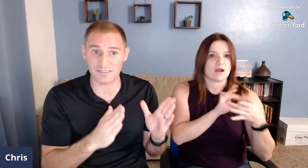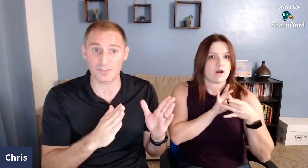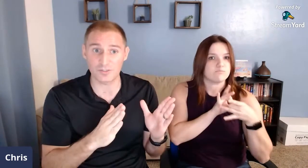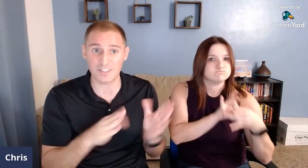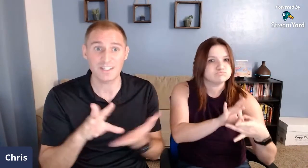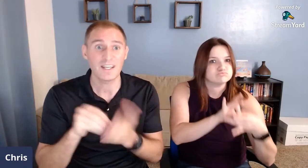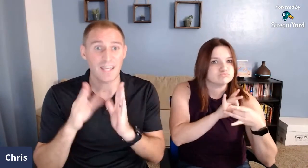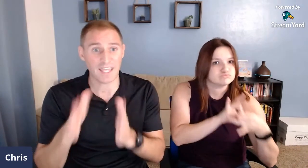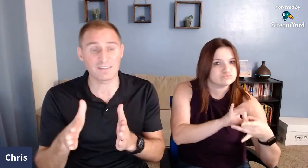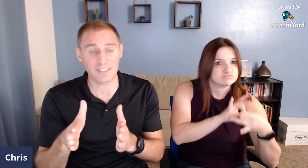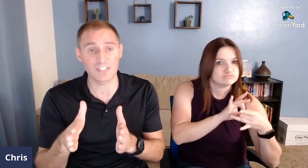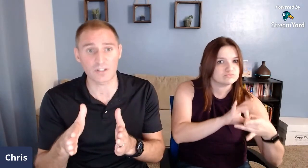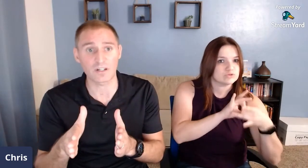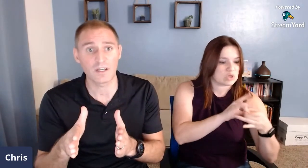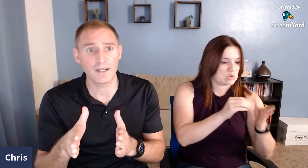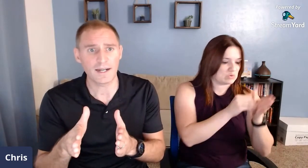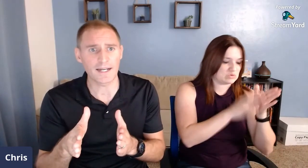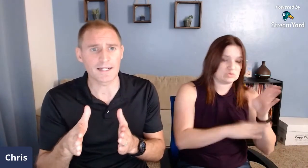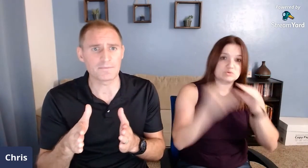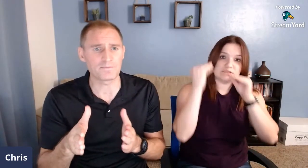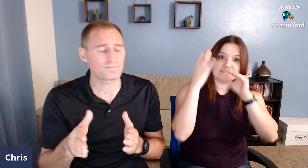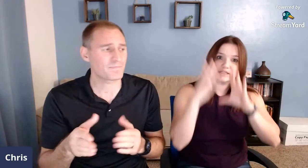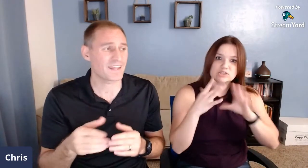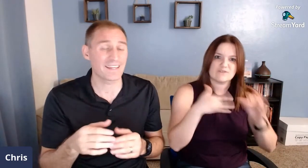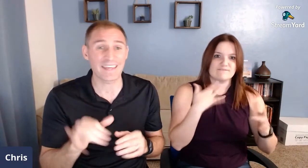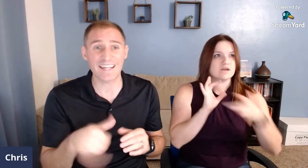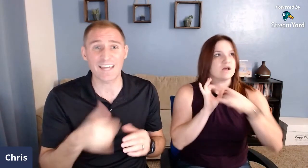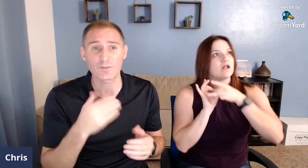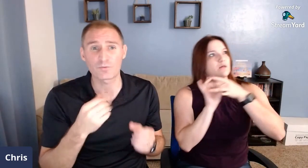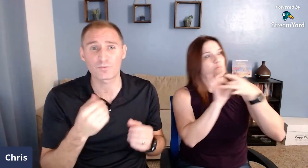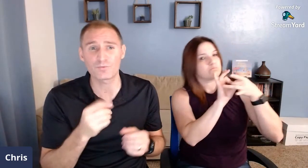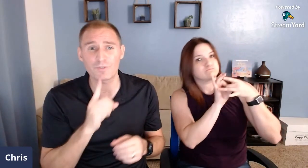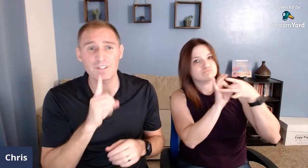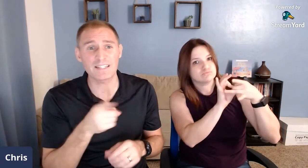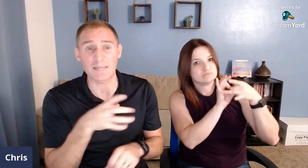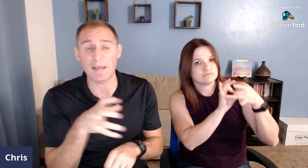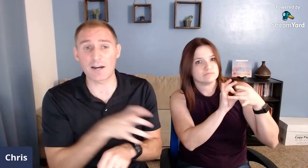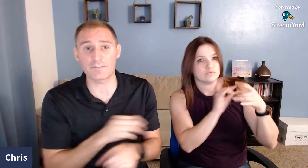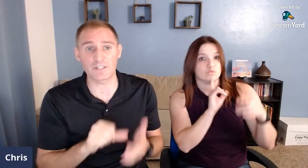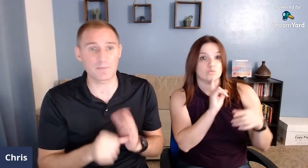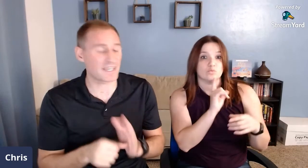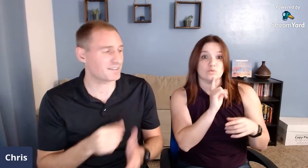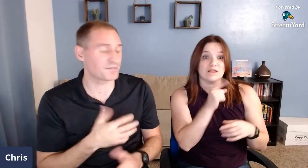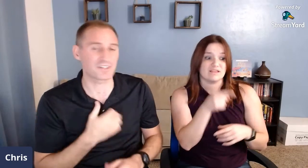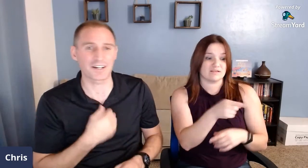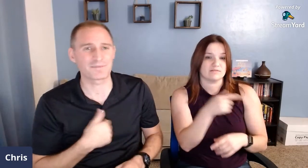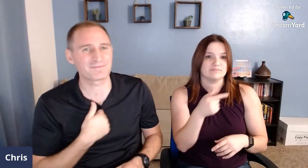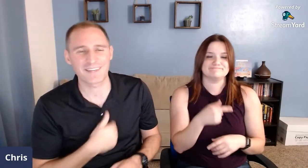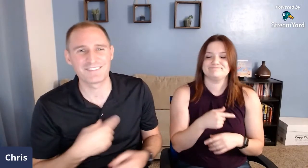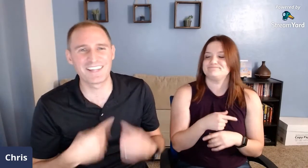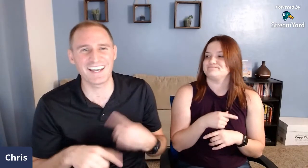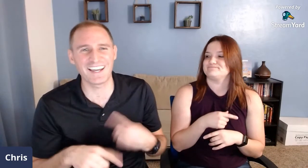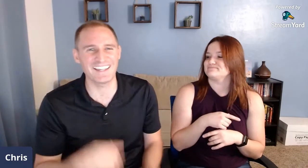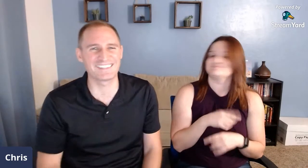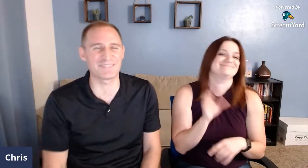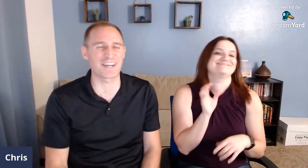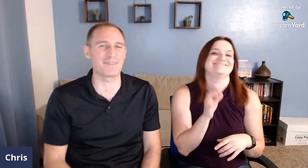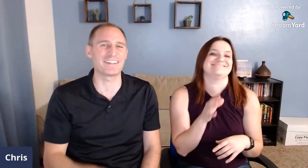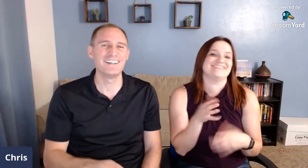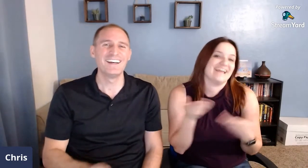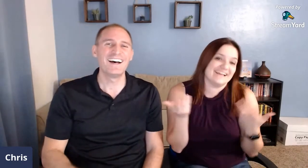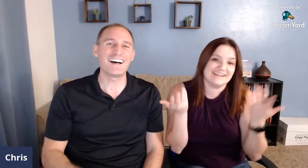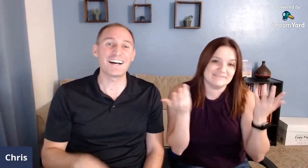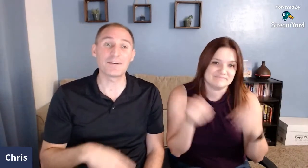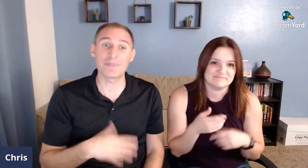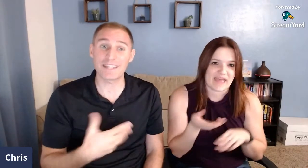between student and teacher. And that can have a really powerful impact. Oh, sorry, that's